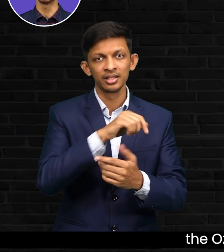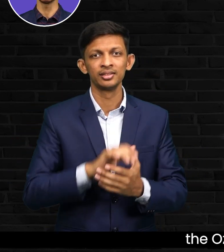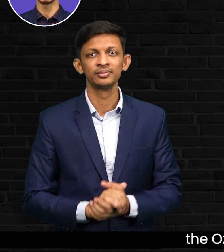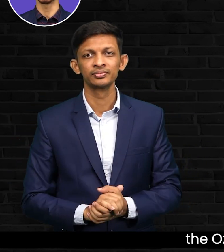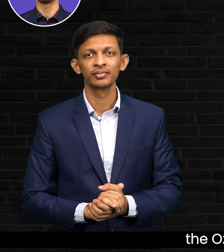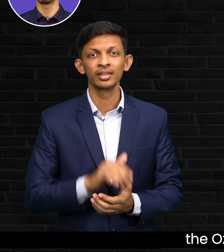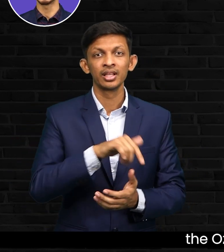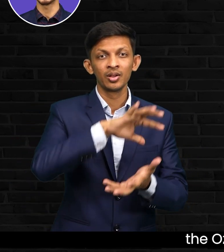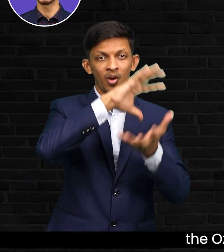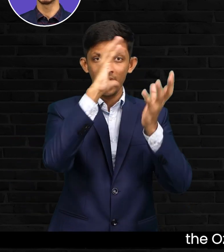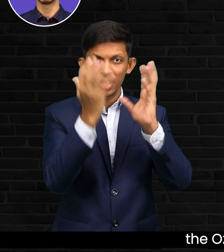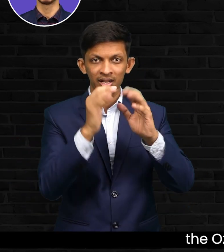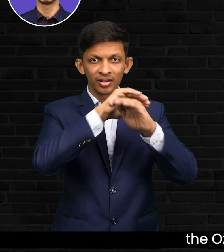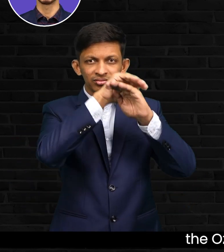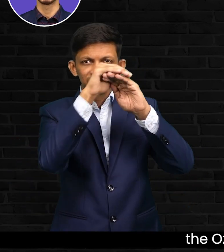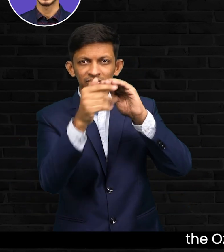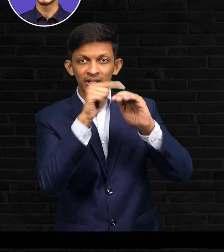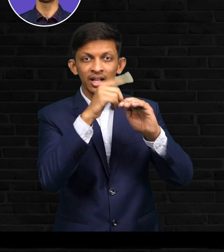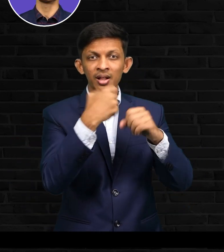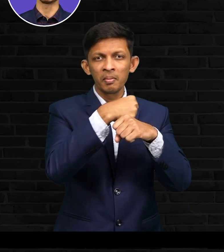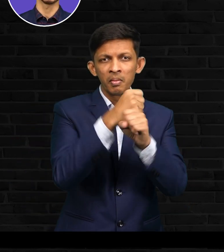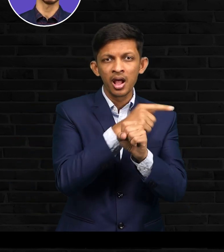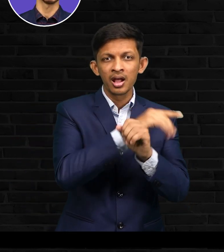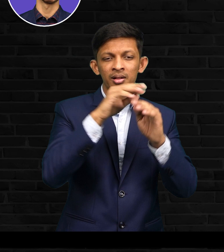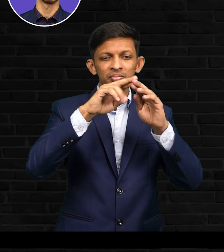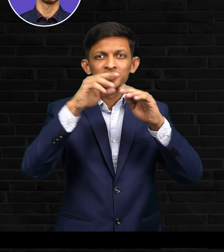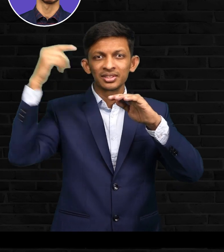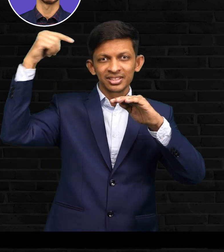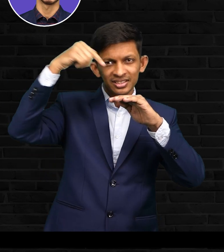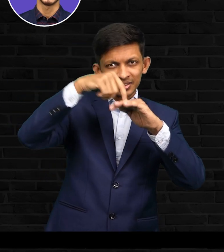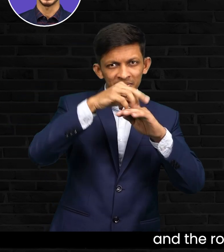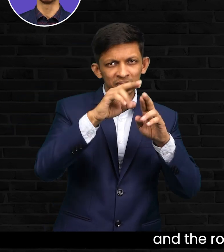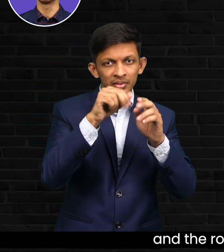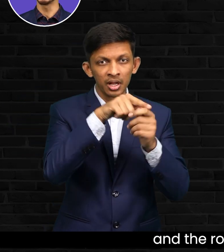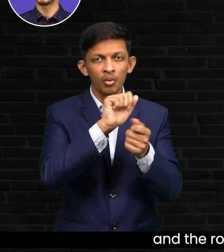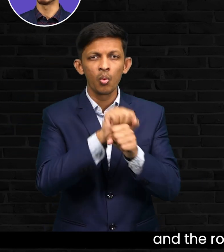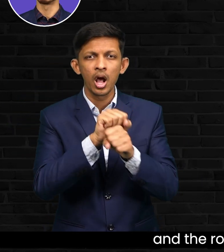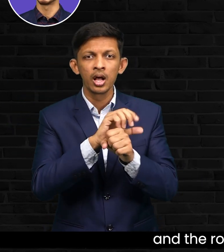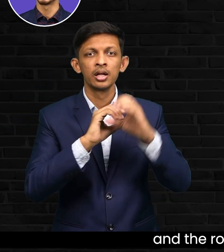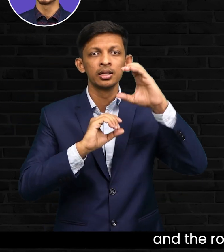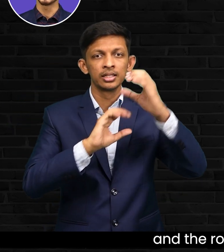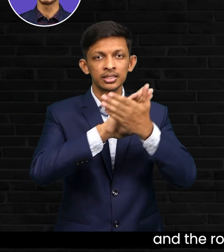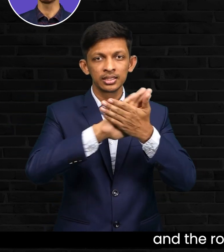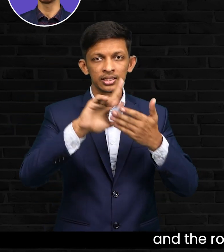the ozone layer formation and depletion, and the role of